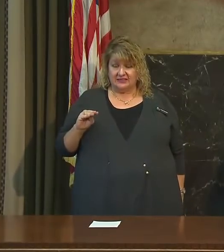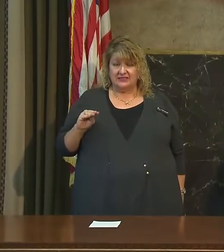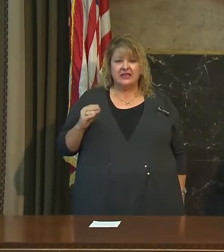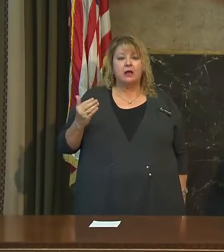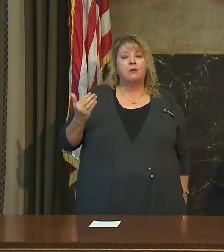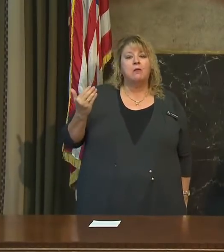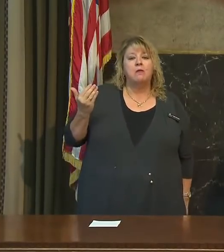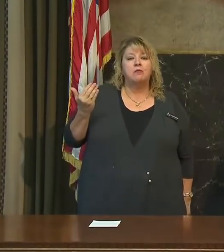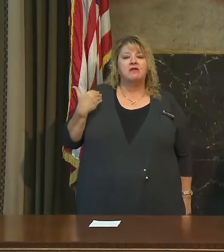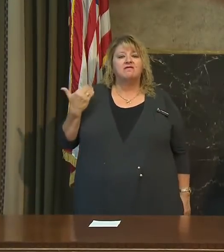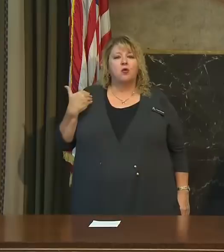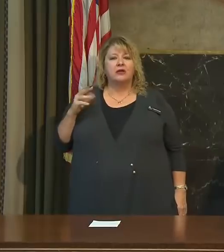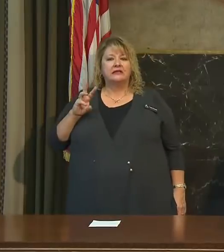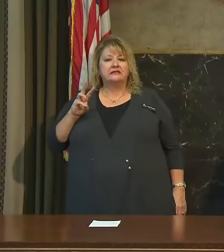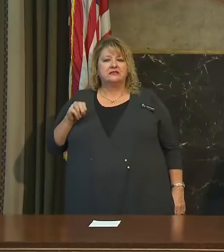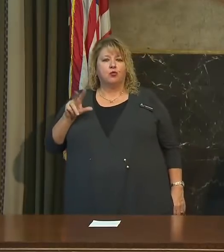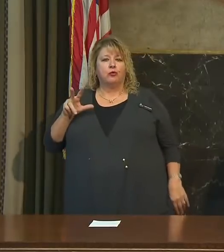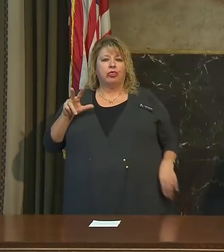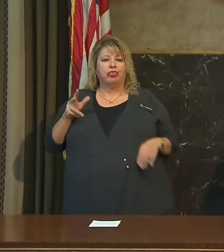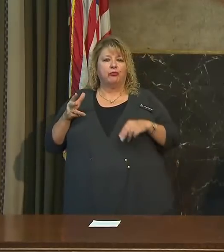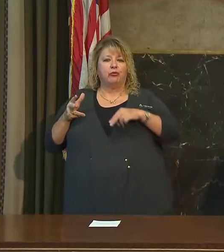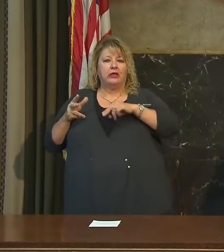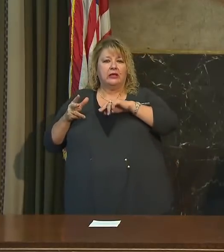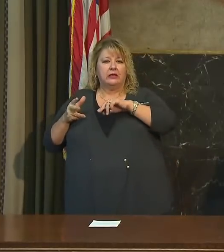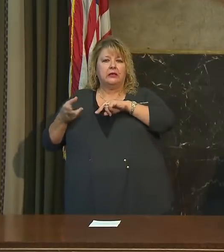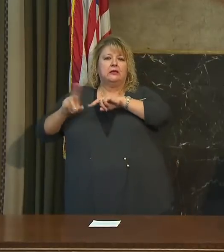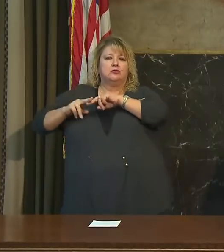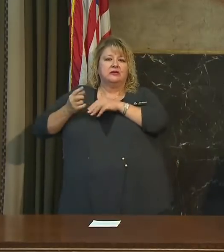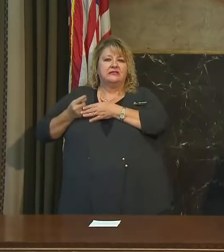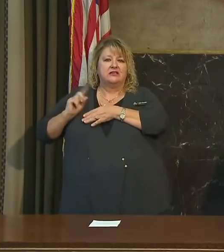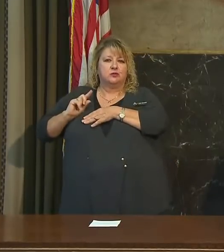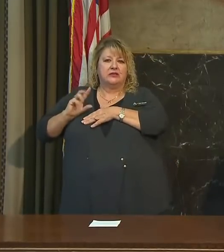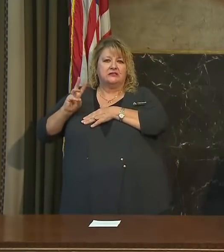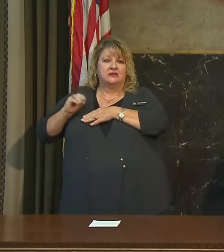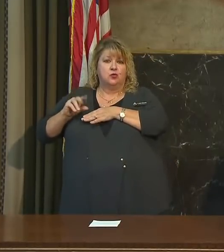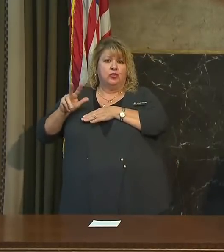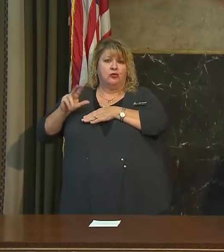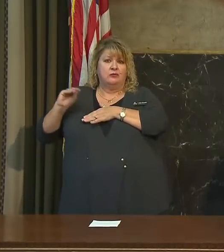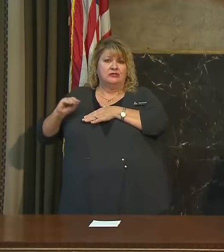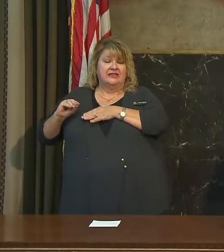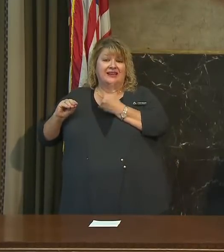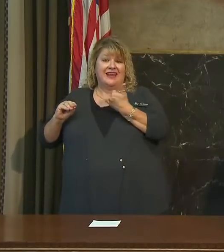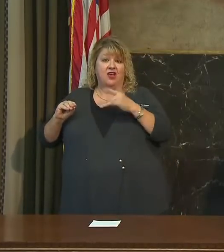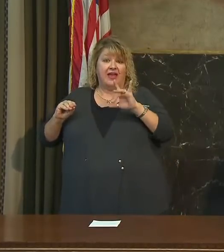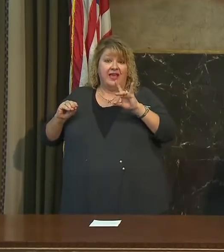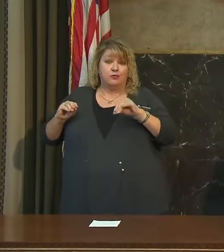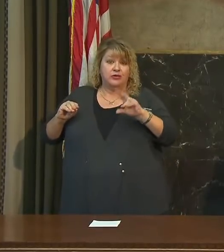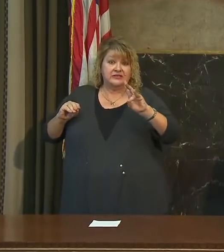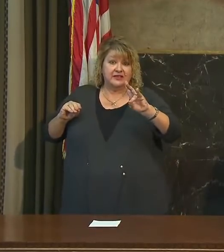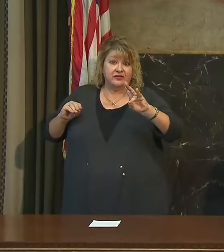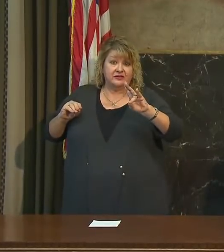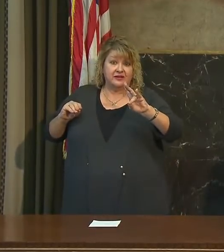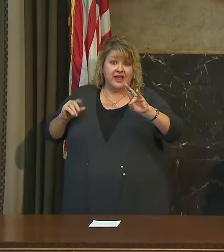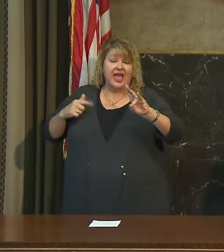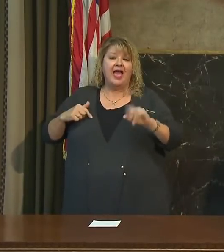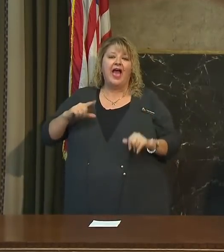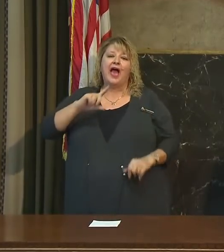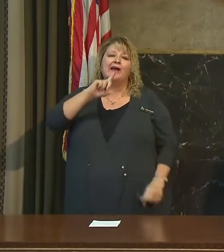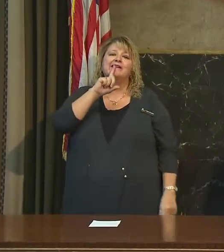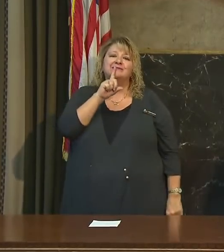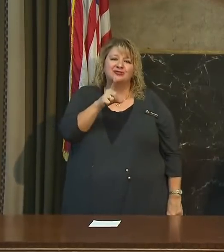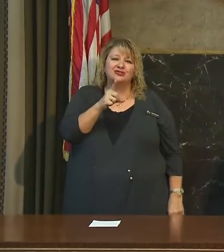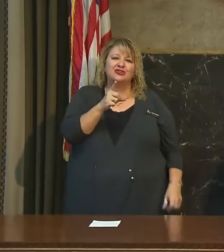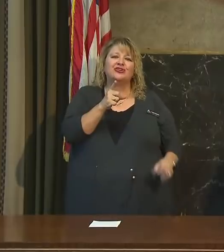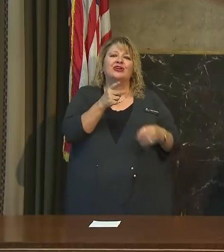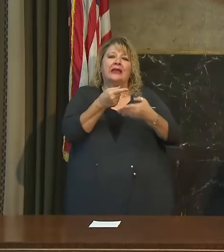That's up from 6.3% last week. And I have no fear of contradiction that next week we will be reporting